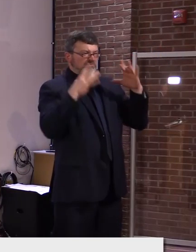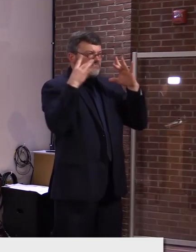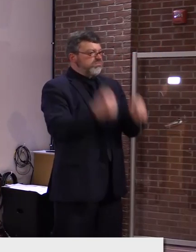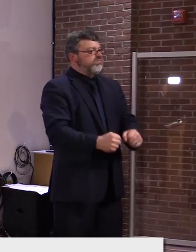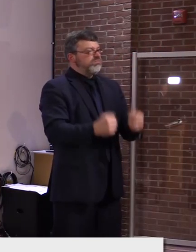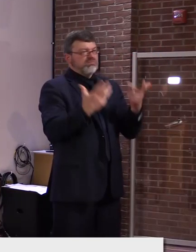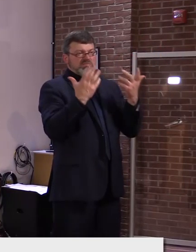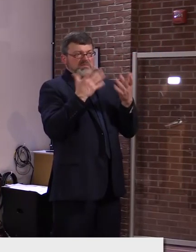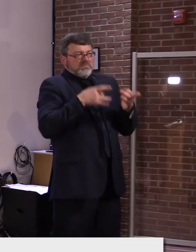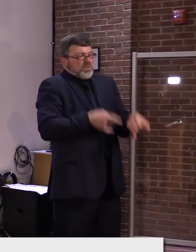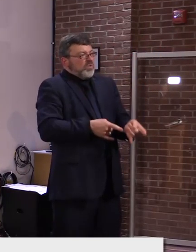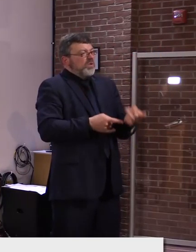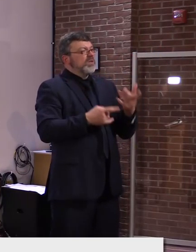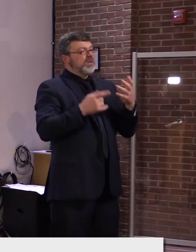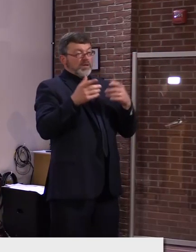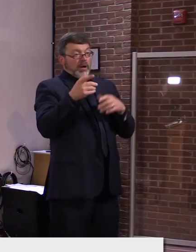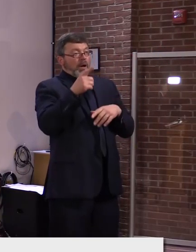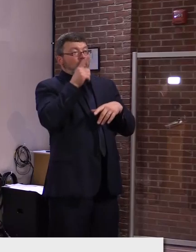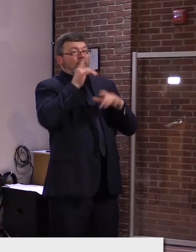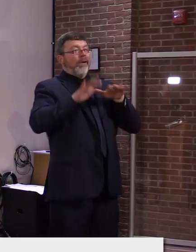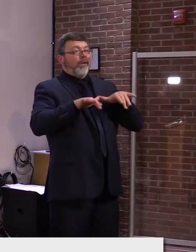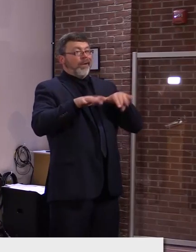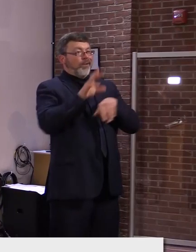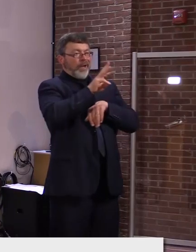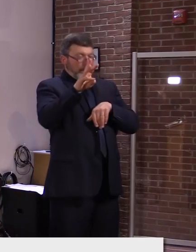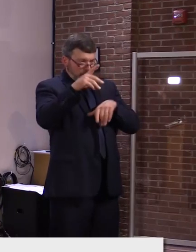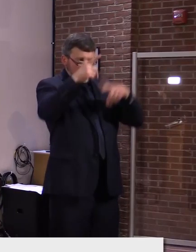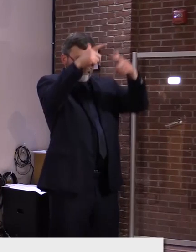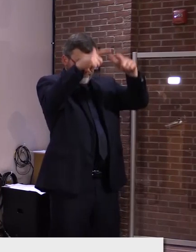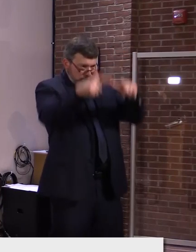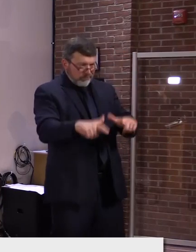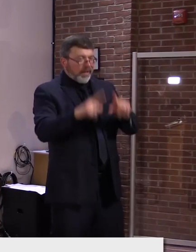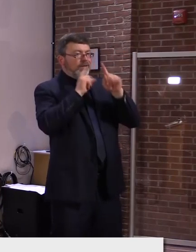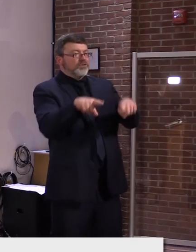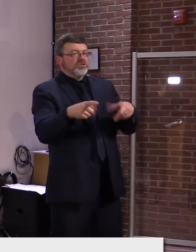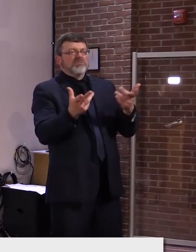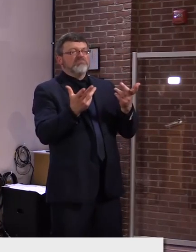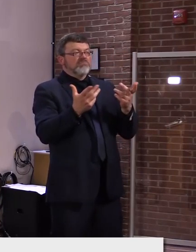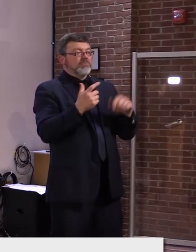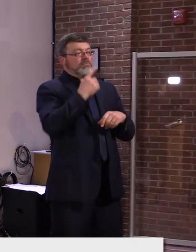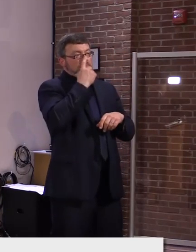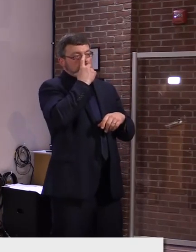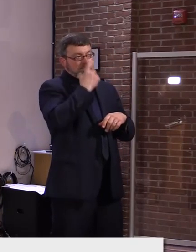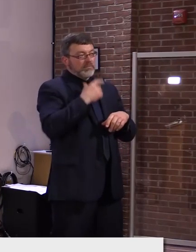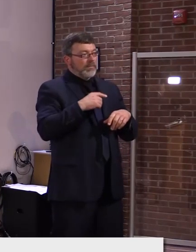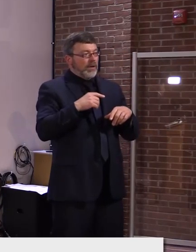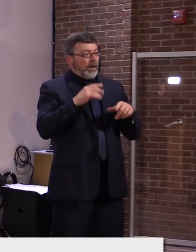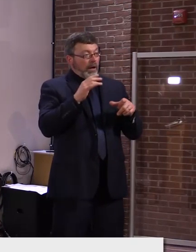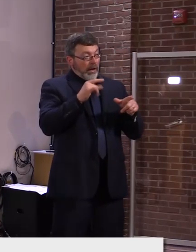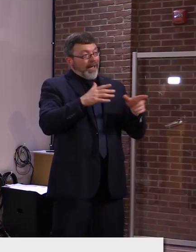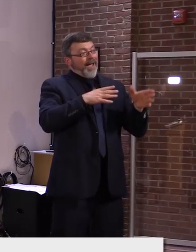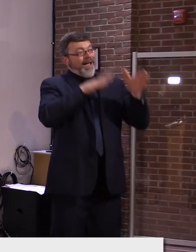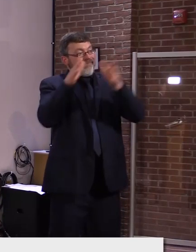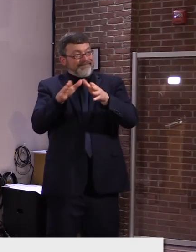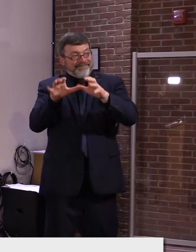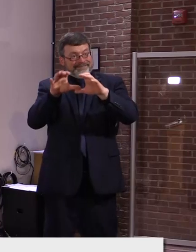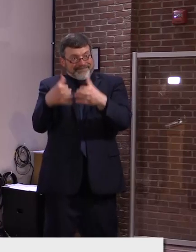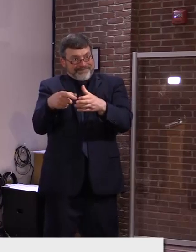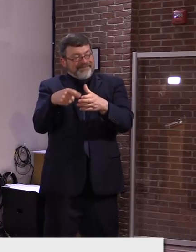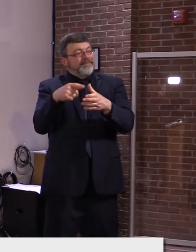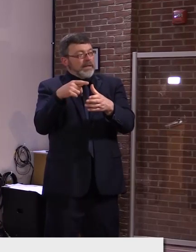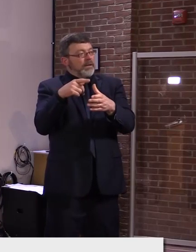application. However, there was a smaller population where we manually had to put them in very early on.